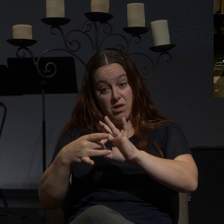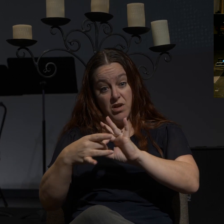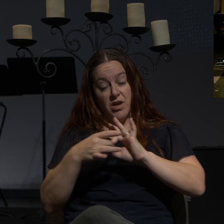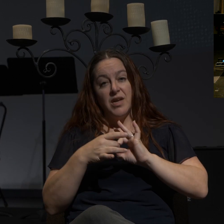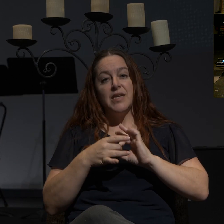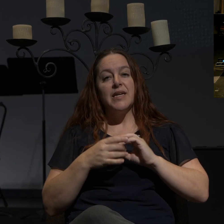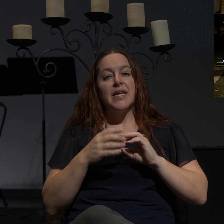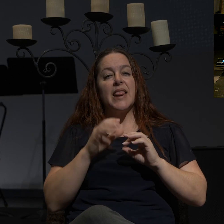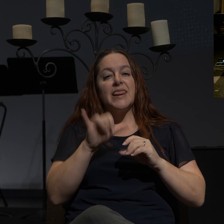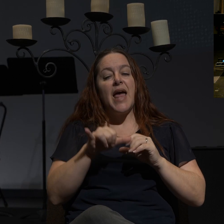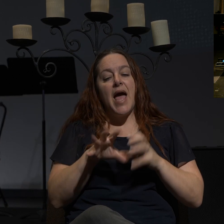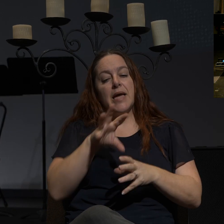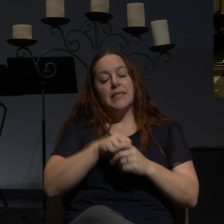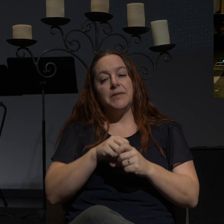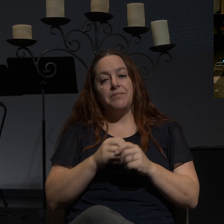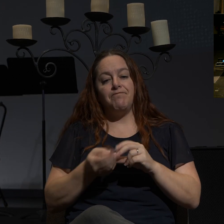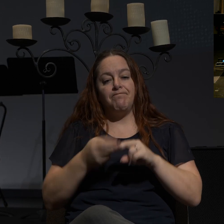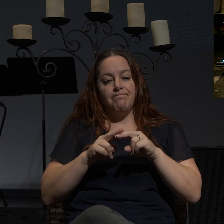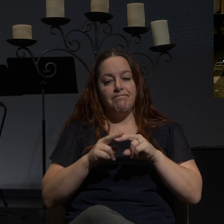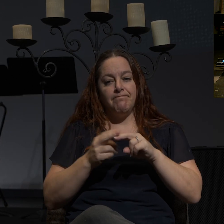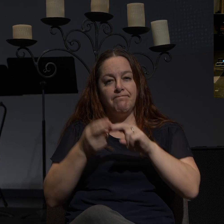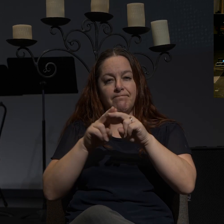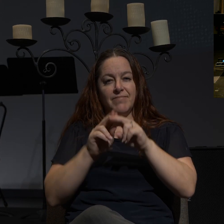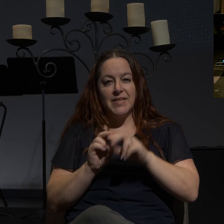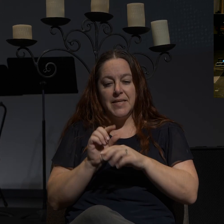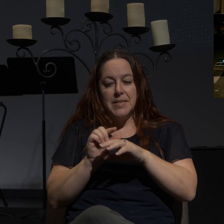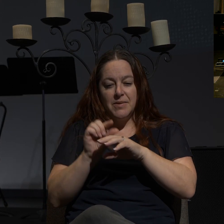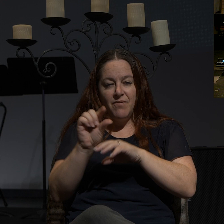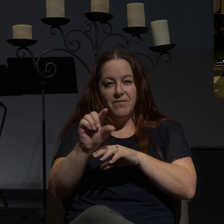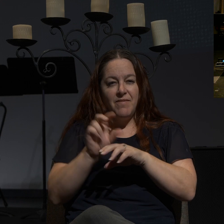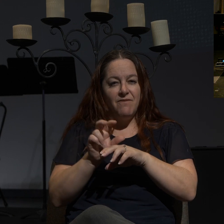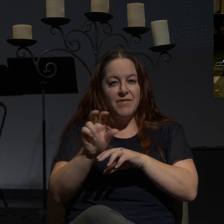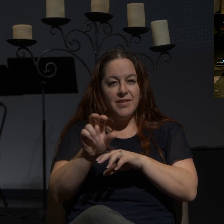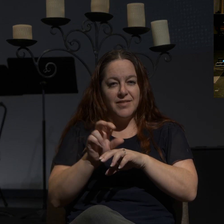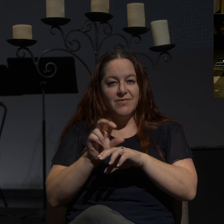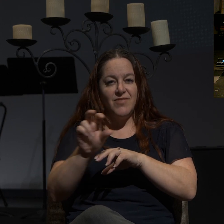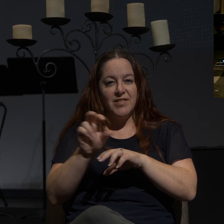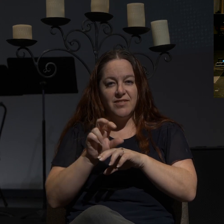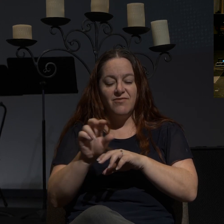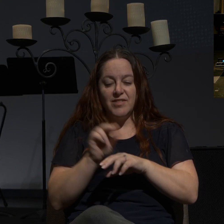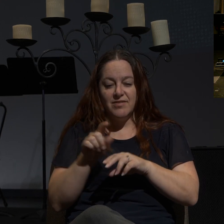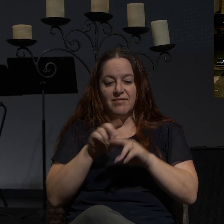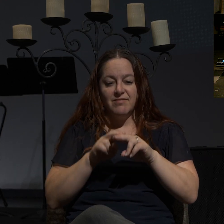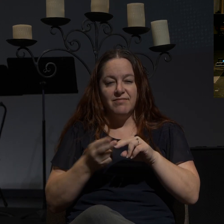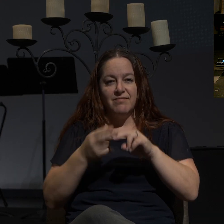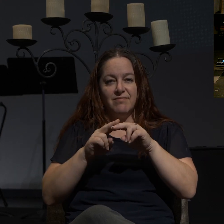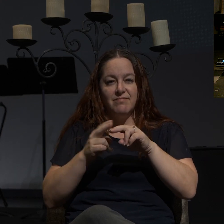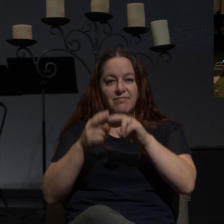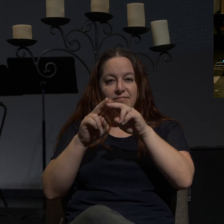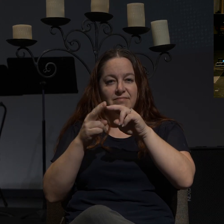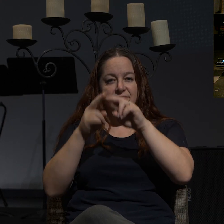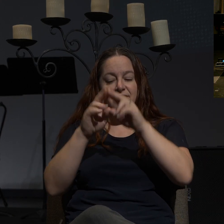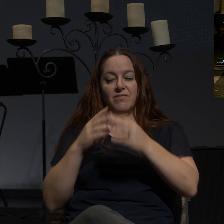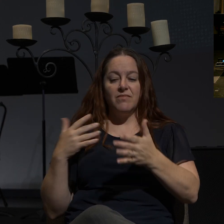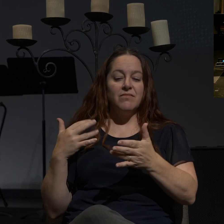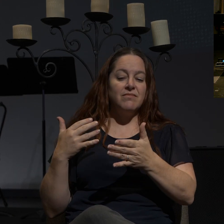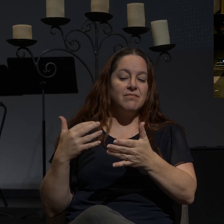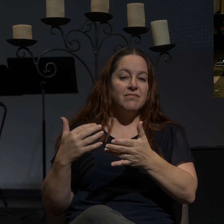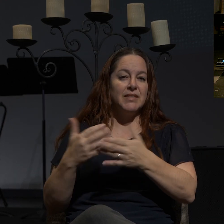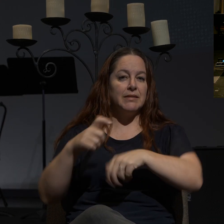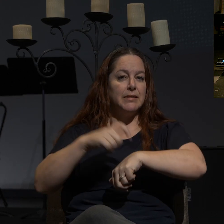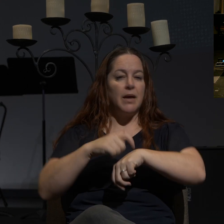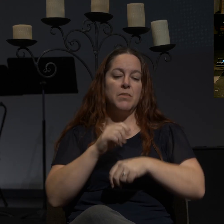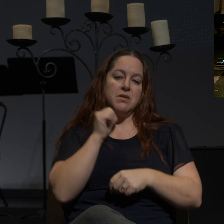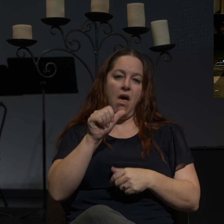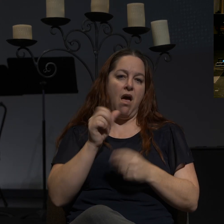incremental investments over time. Yada never happens overnight.